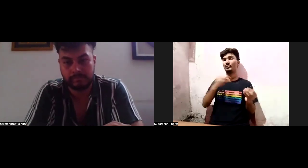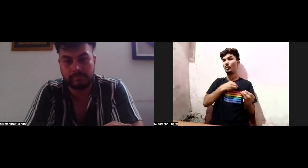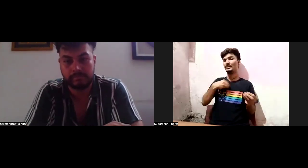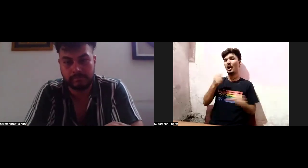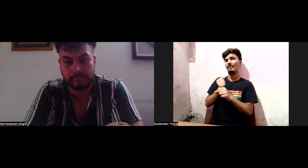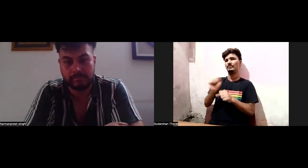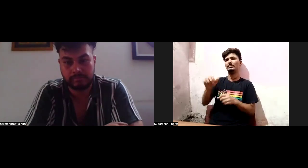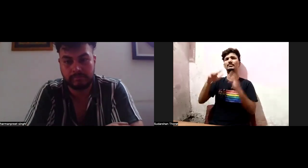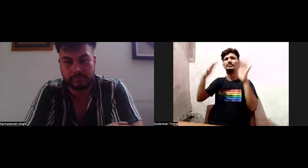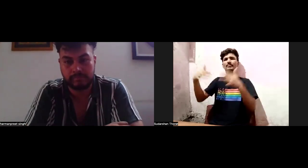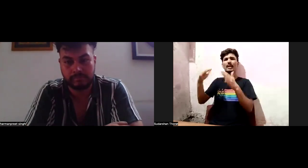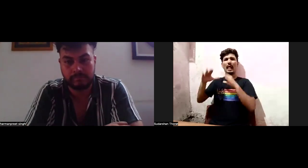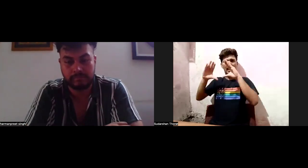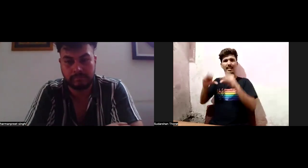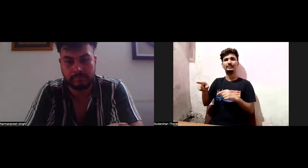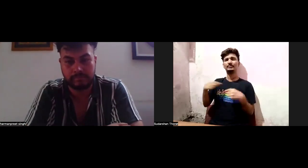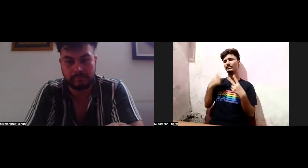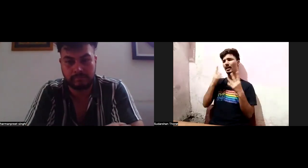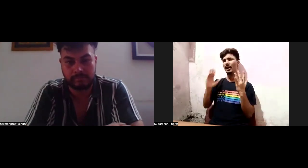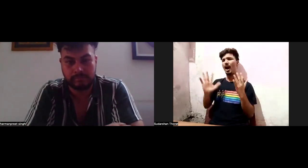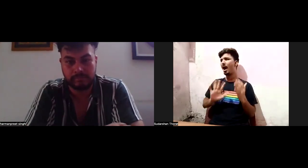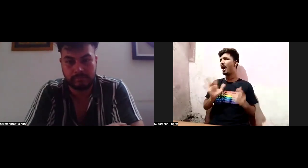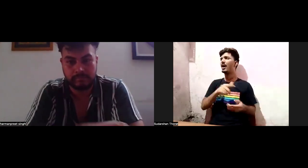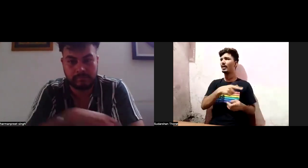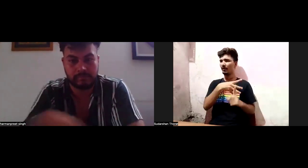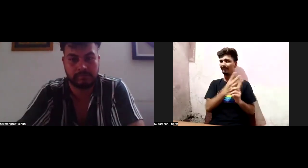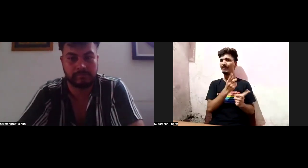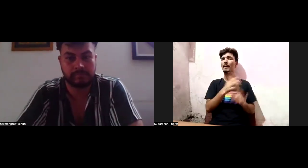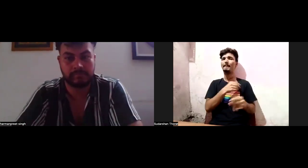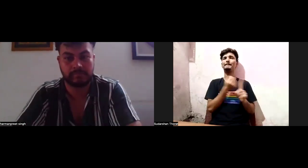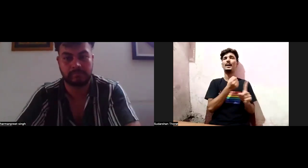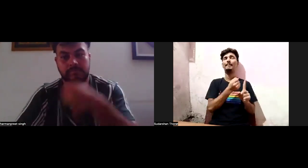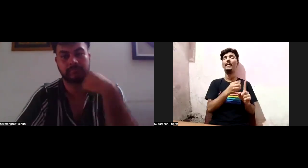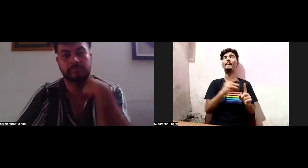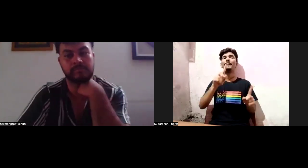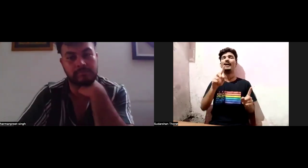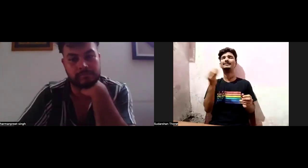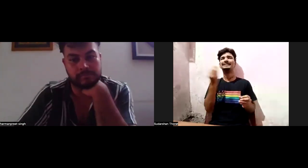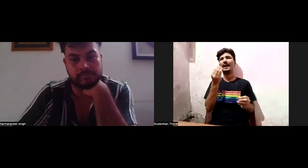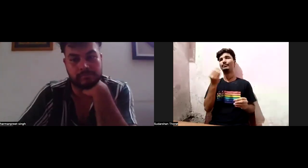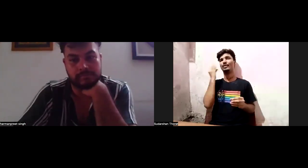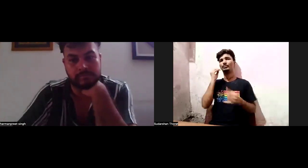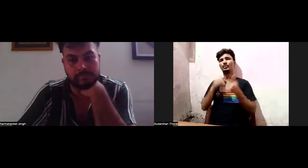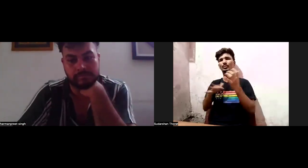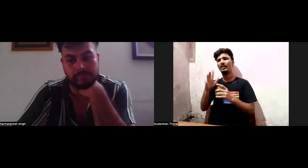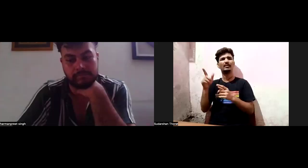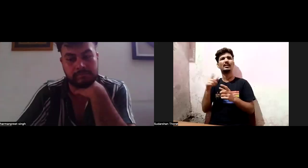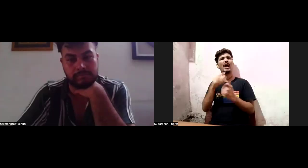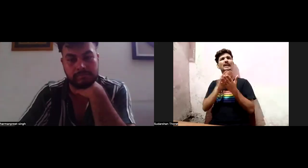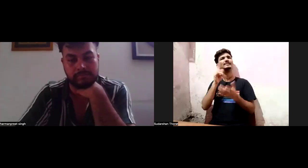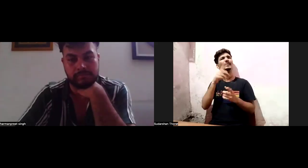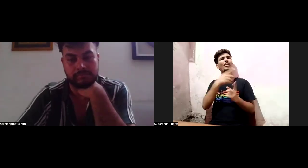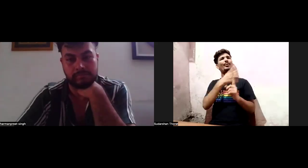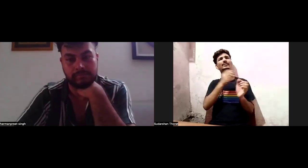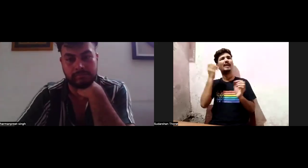I wanted to know how it has happened and how we can spread across the information. But I realized why people are not coming to the